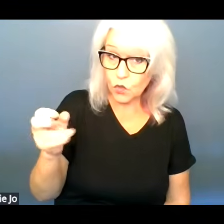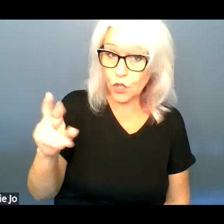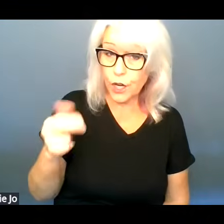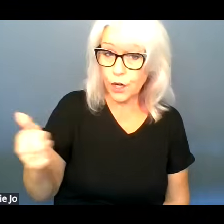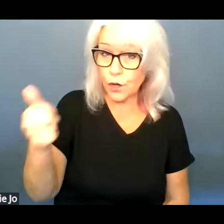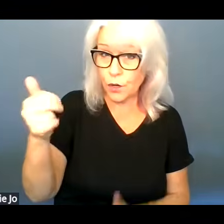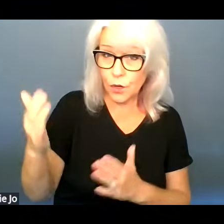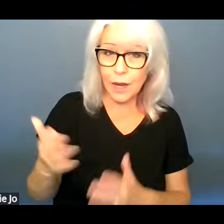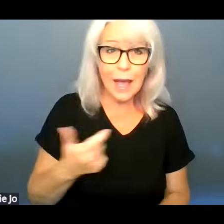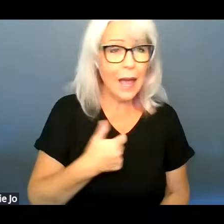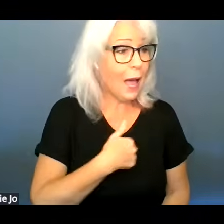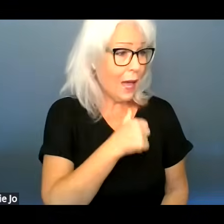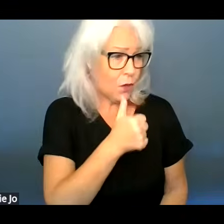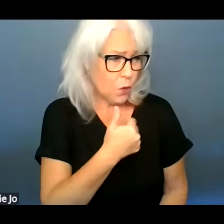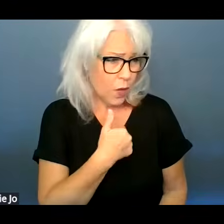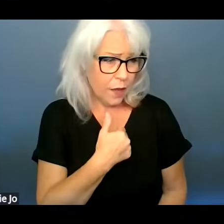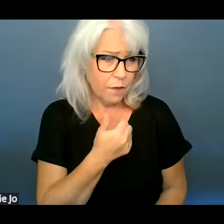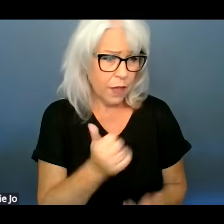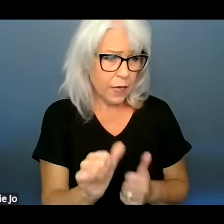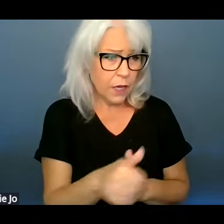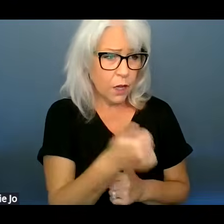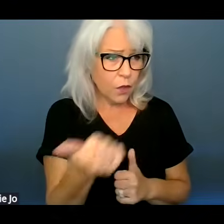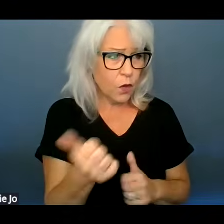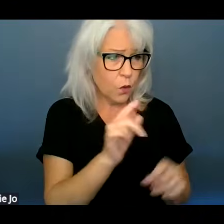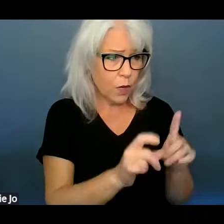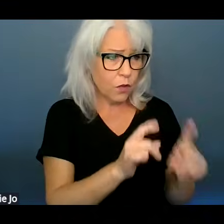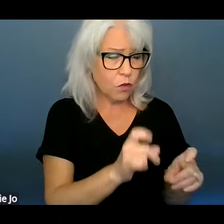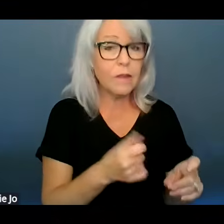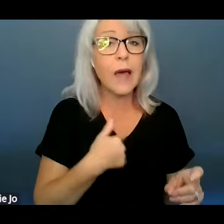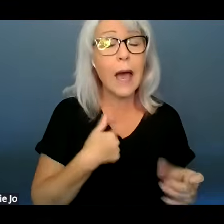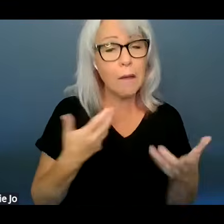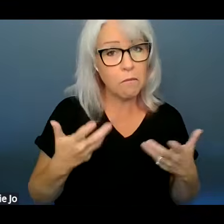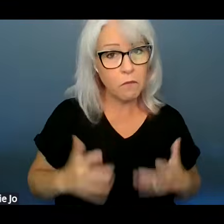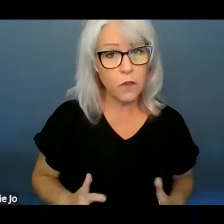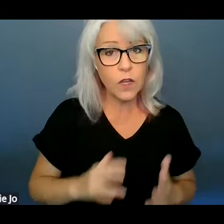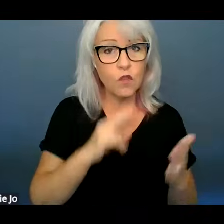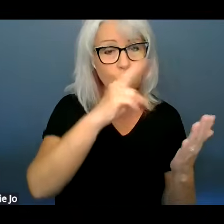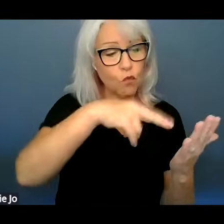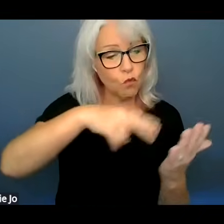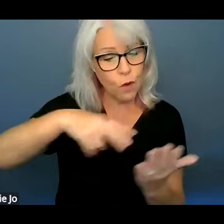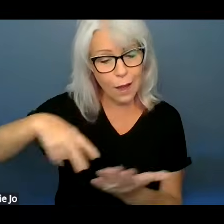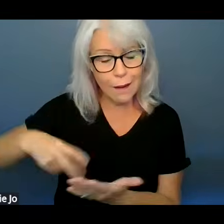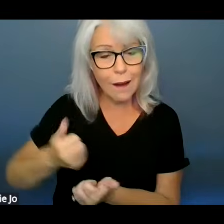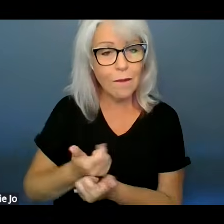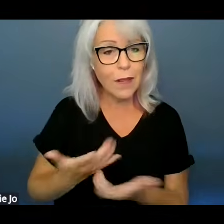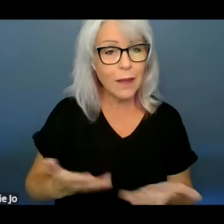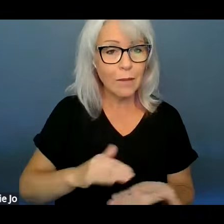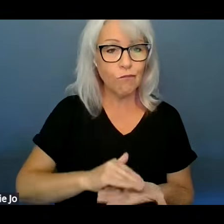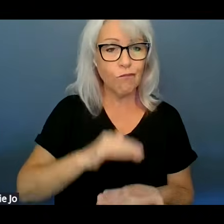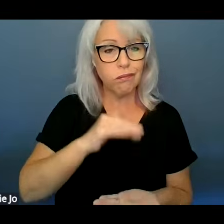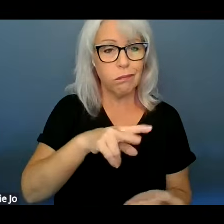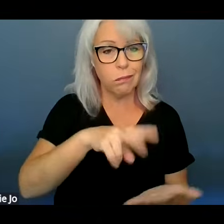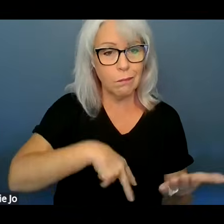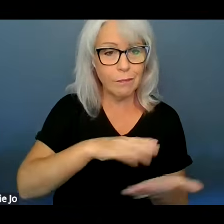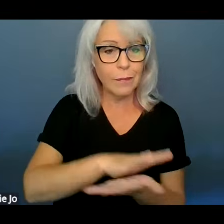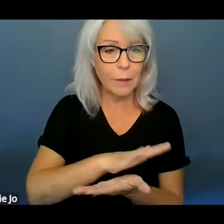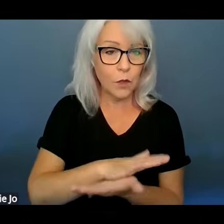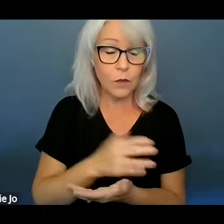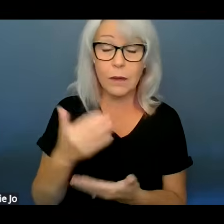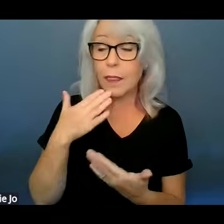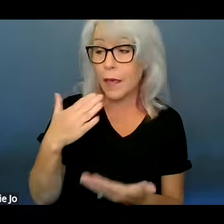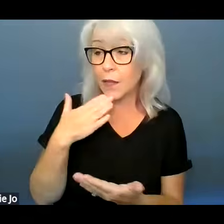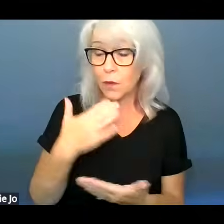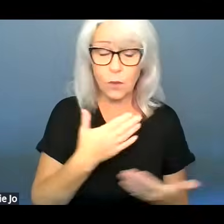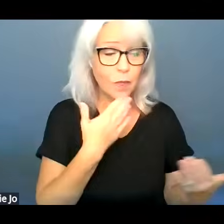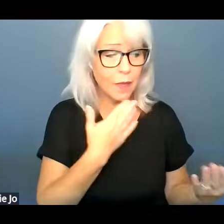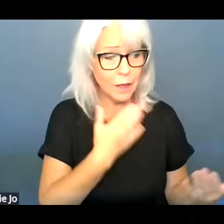I don't think I have any questions for you either. I've read everything in the package. All right, thank you very much. Thank you, sir.